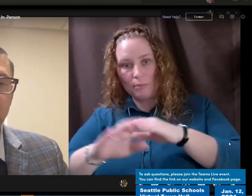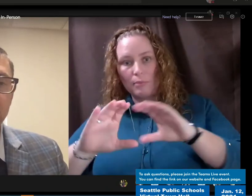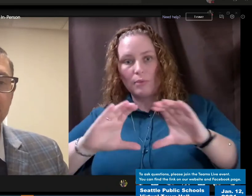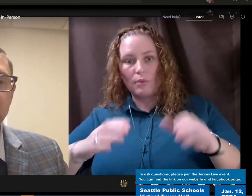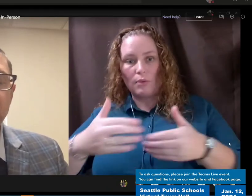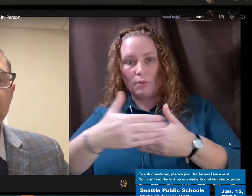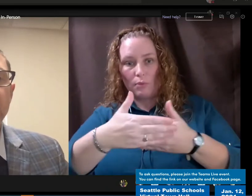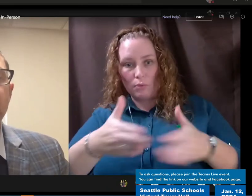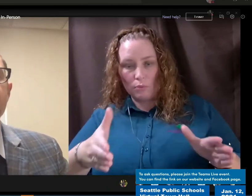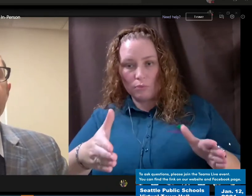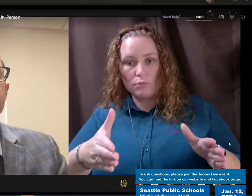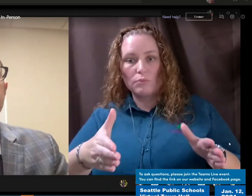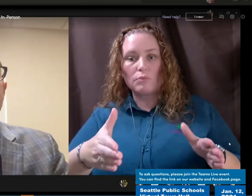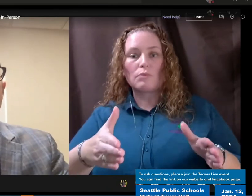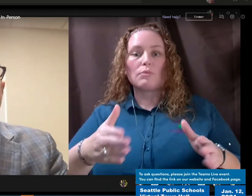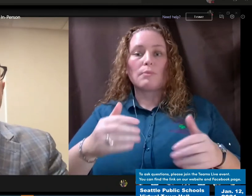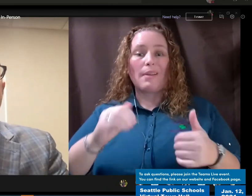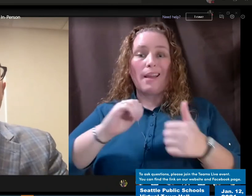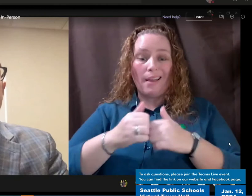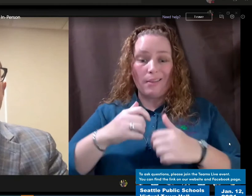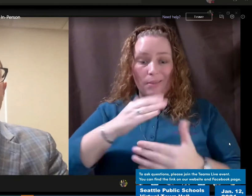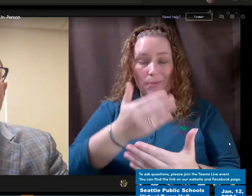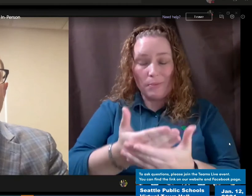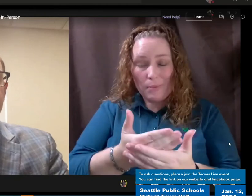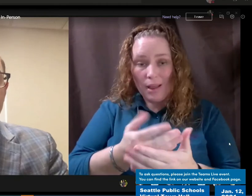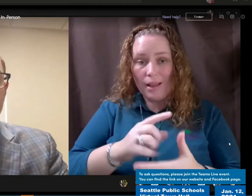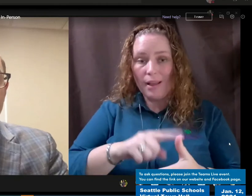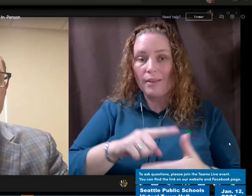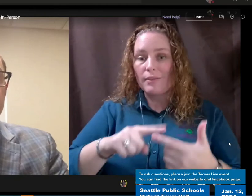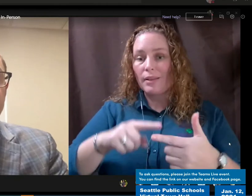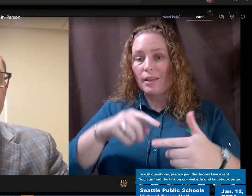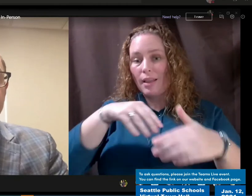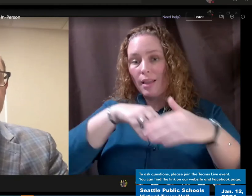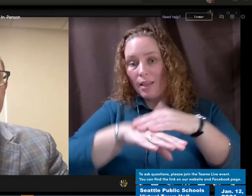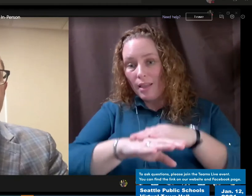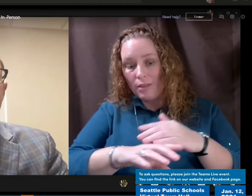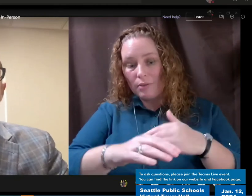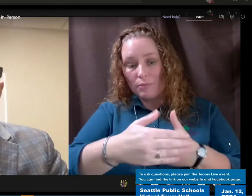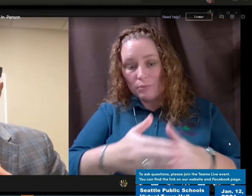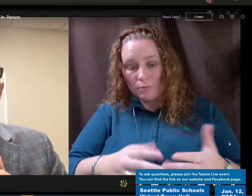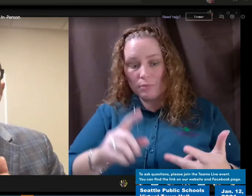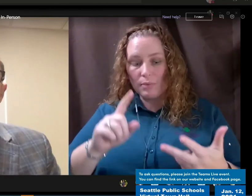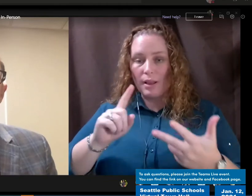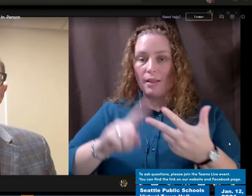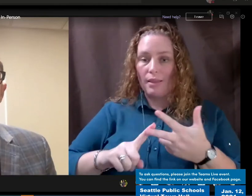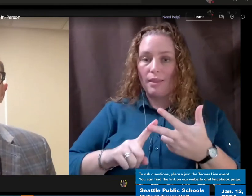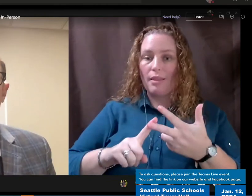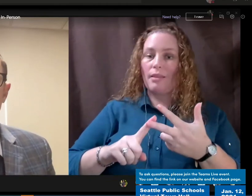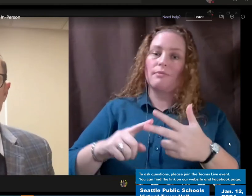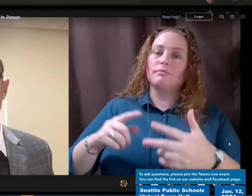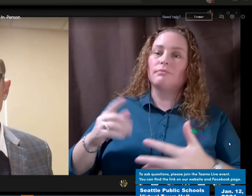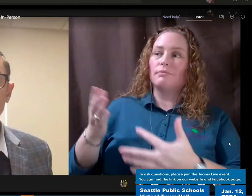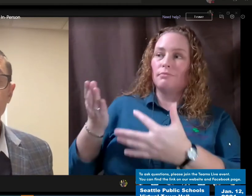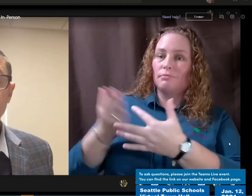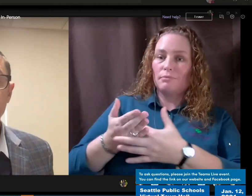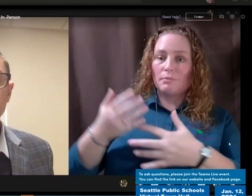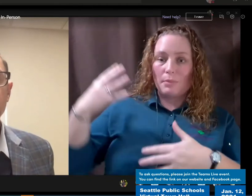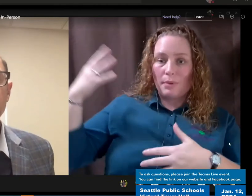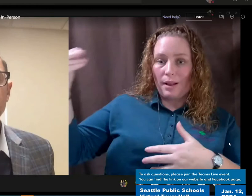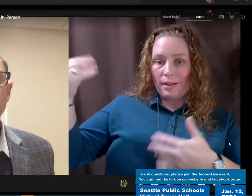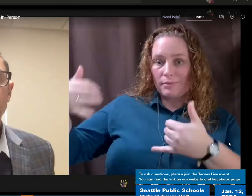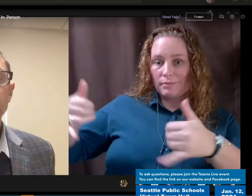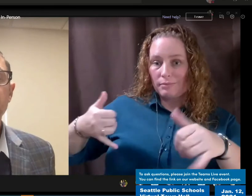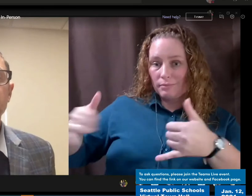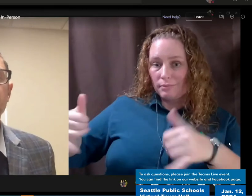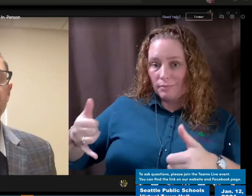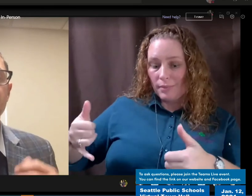itself, and then anytime they may go out for recess and then leaving the campus at the end of the school day. So